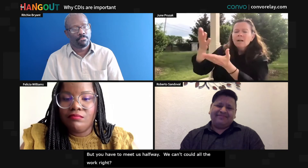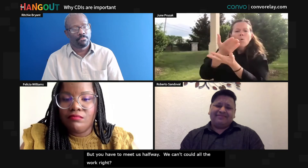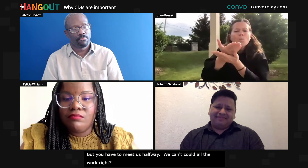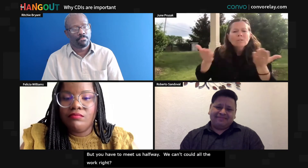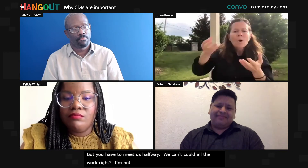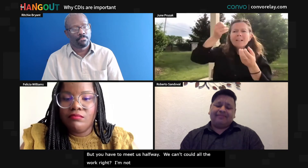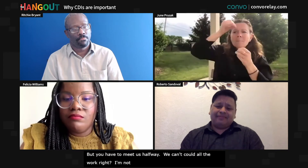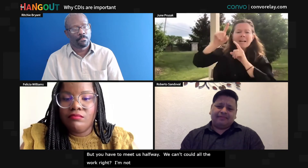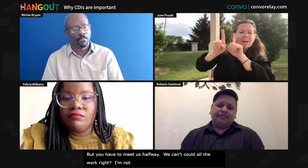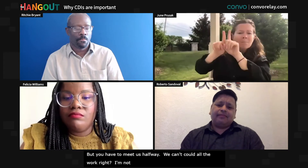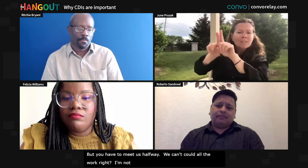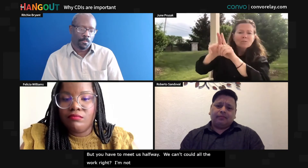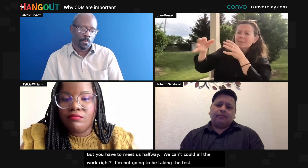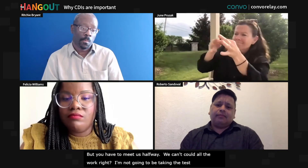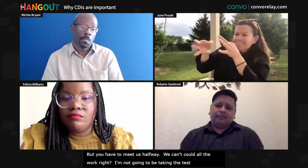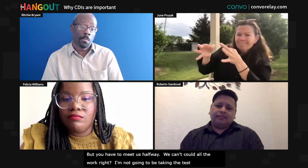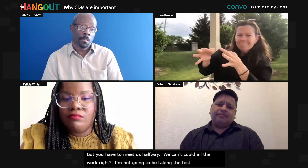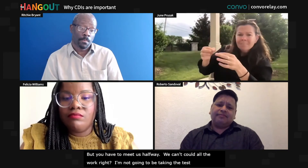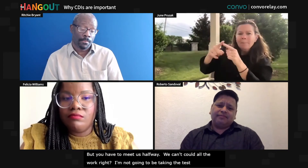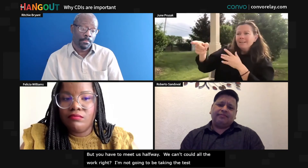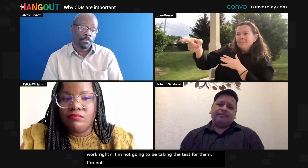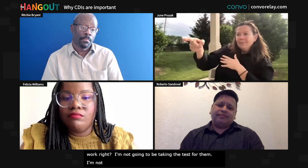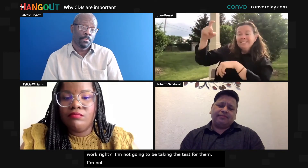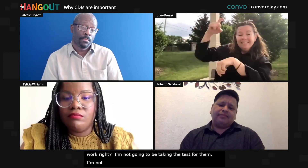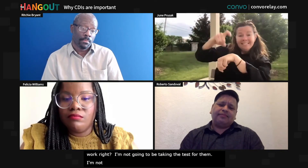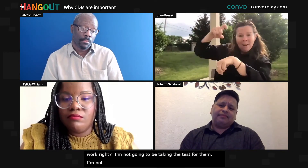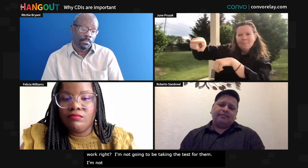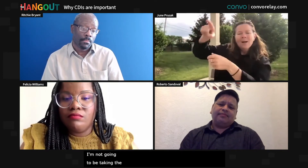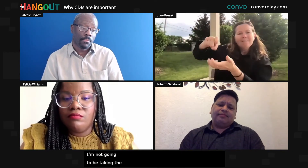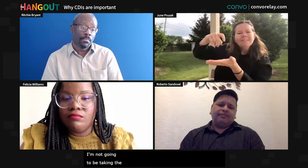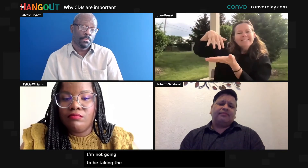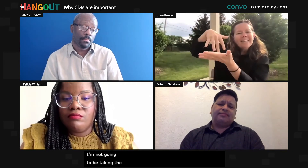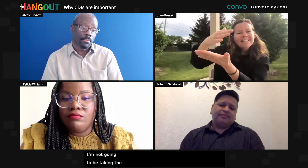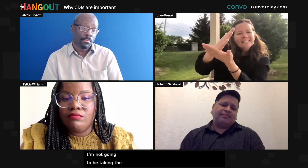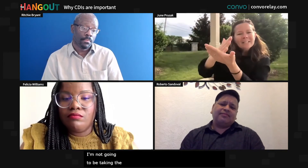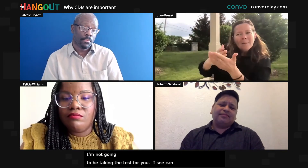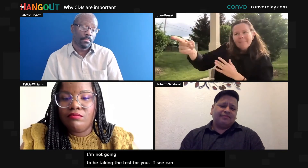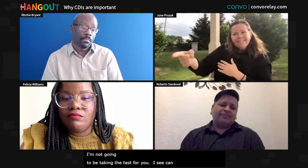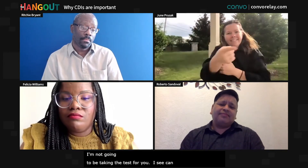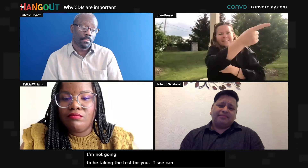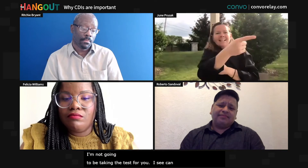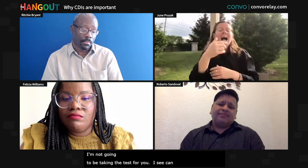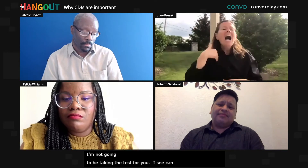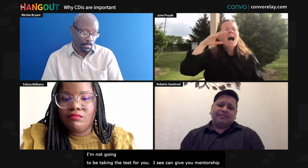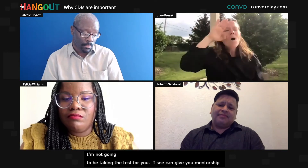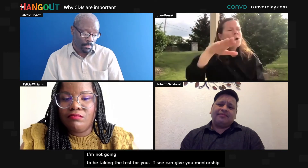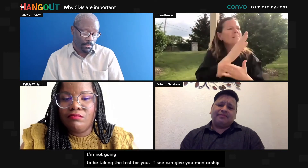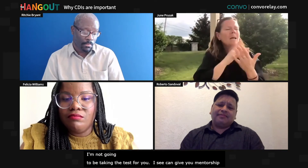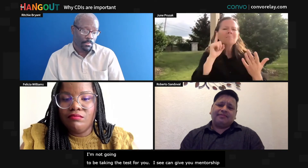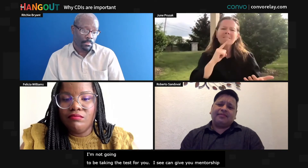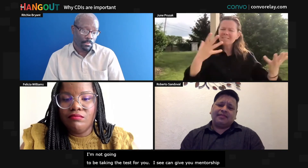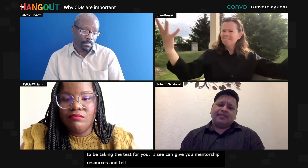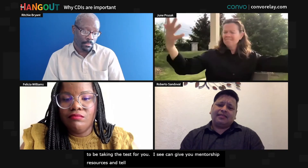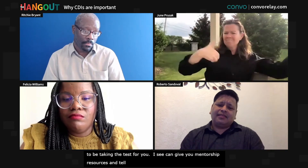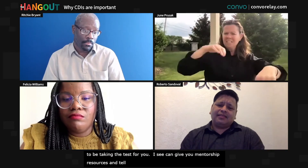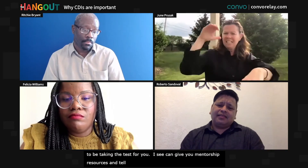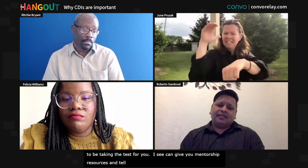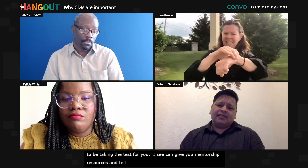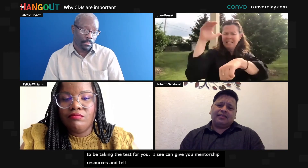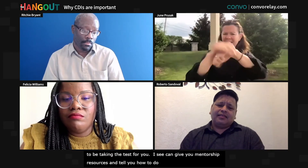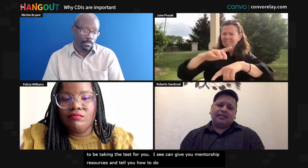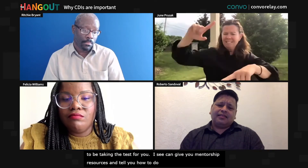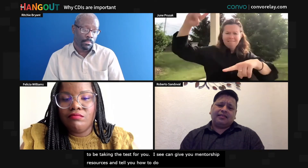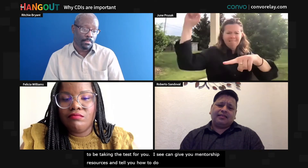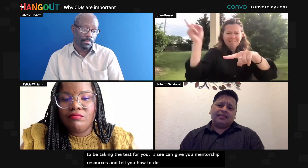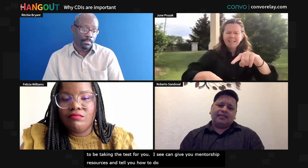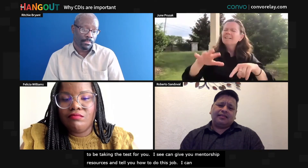I'm not going to be taking the test for you. I can give you mentorship, resources. I can tell you how to do this job. I can give you resources to